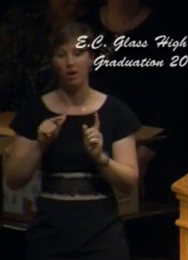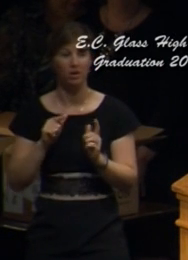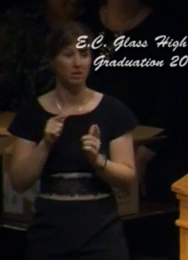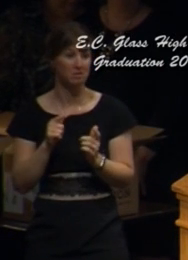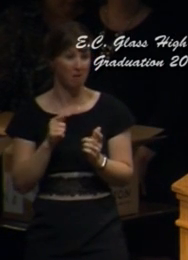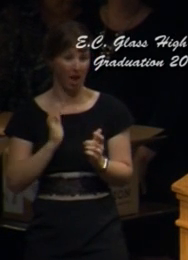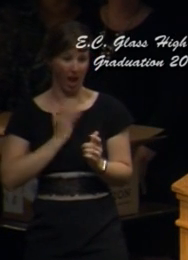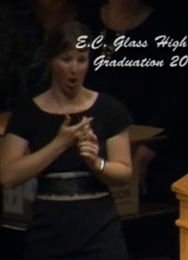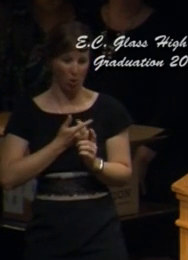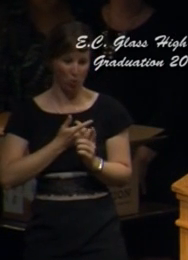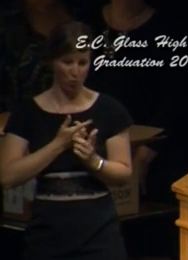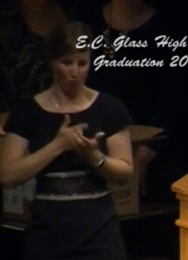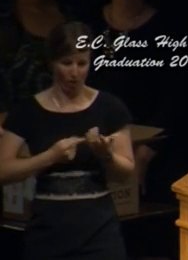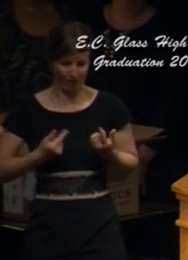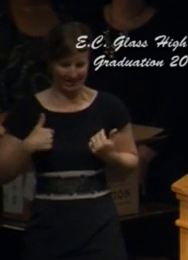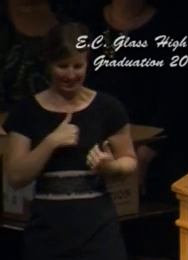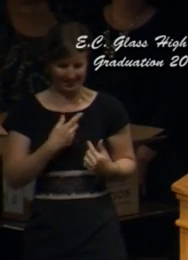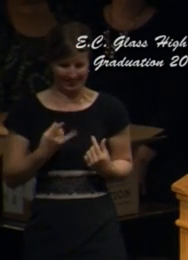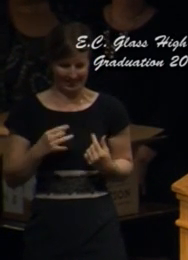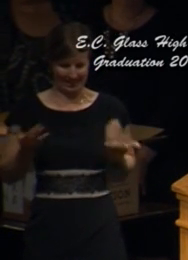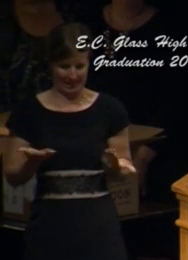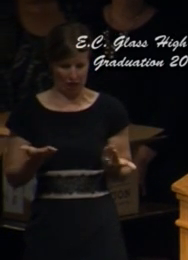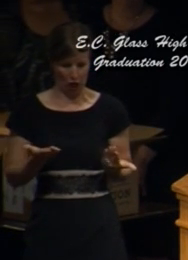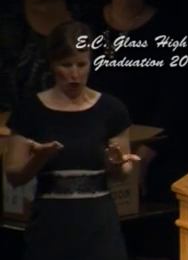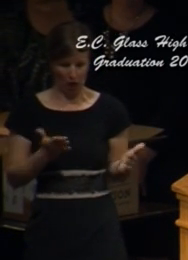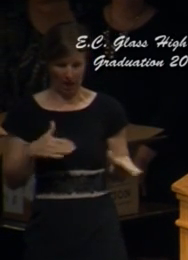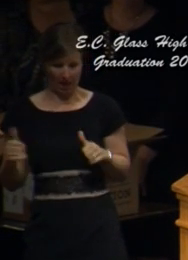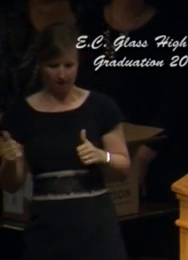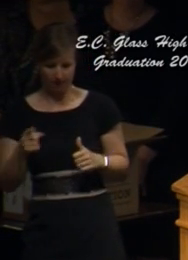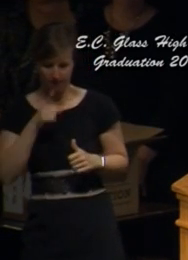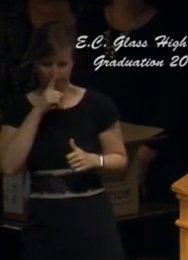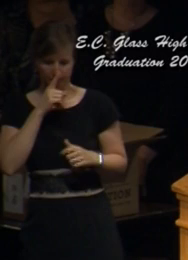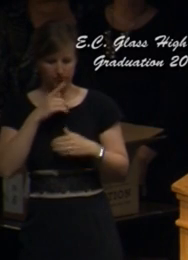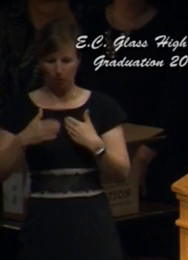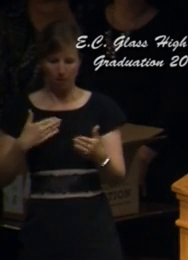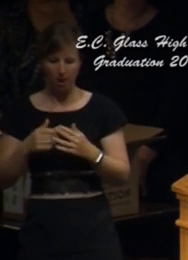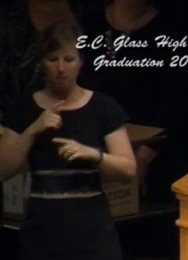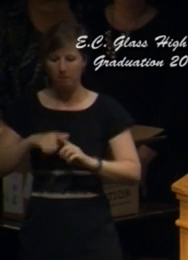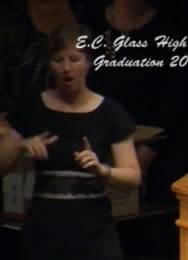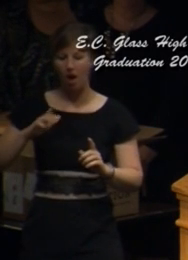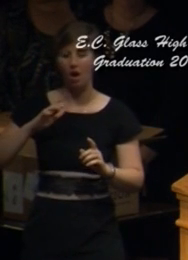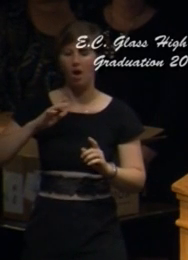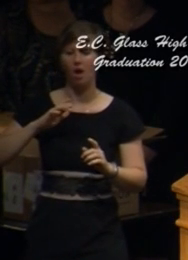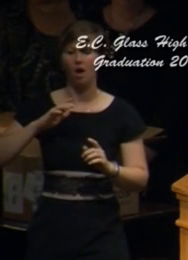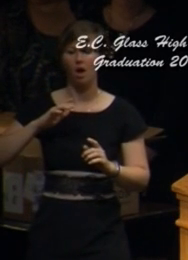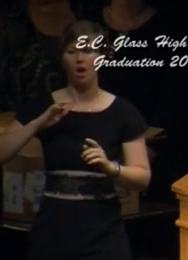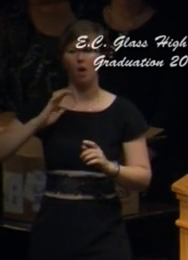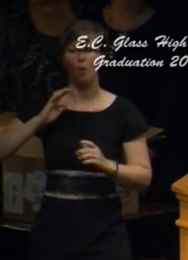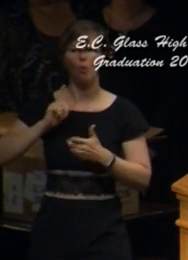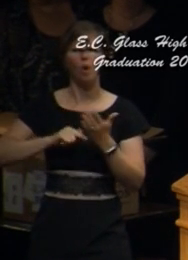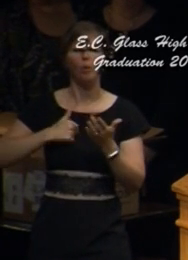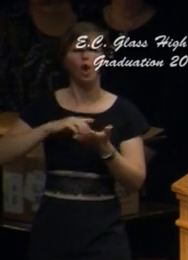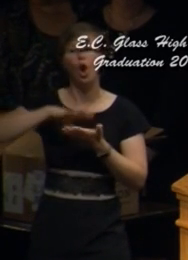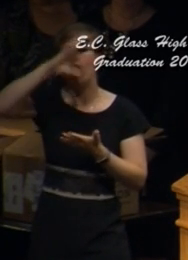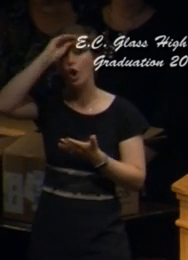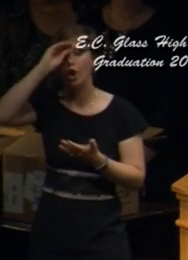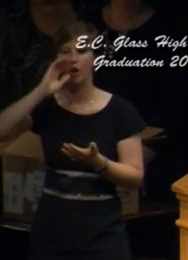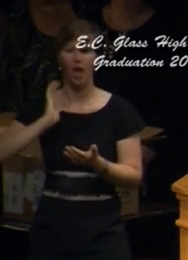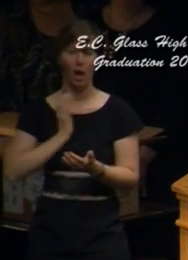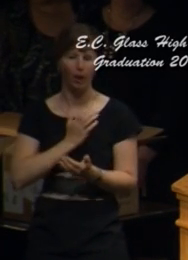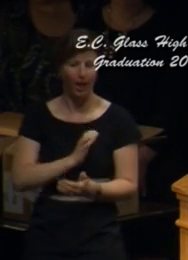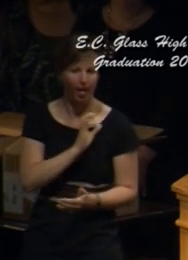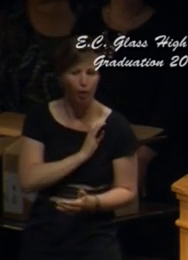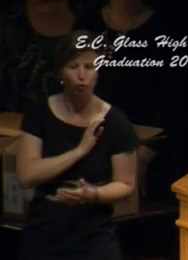halls, our relationships and the lessons learned over the past 4 years will provide us with the framework for success as we move forward. Thank you,